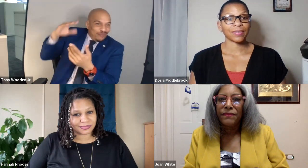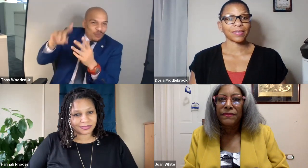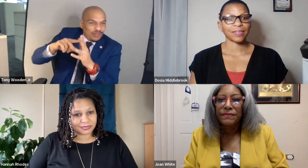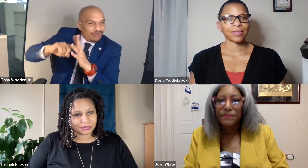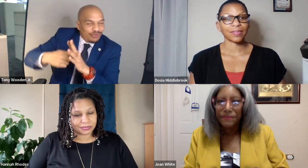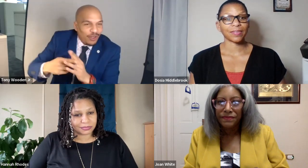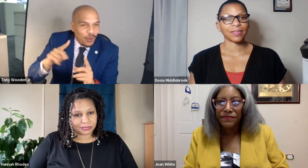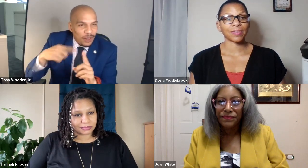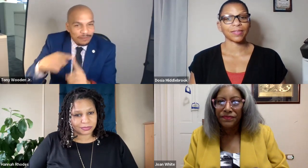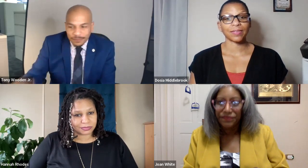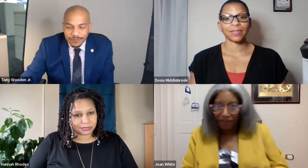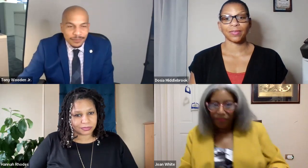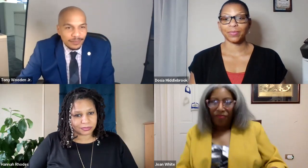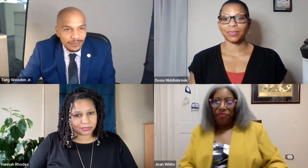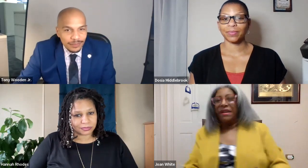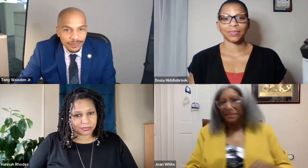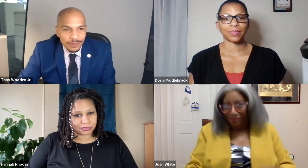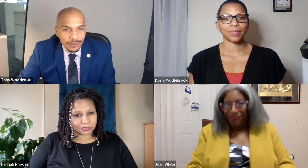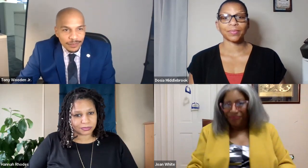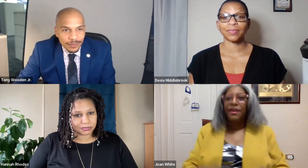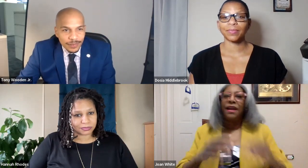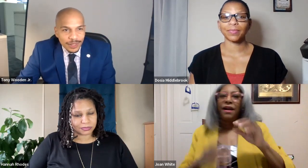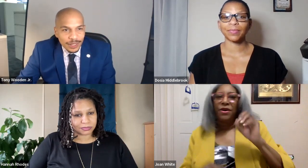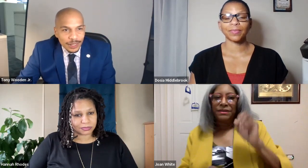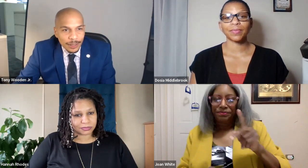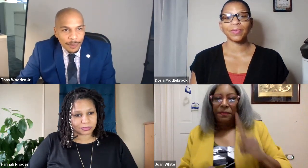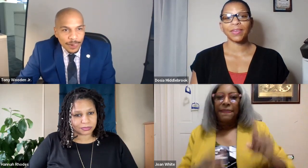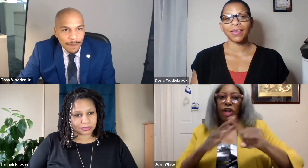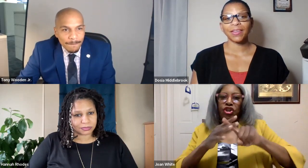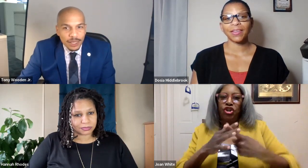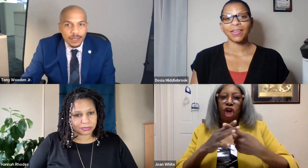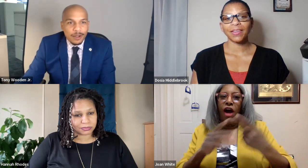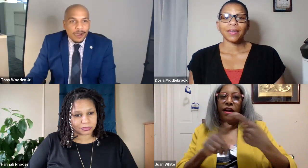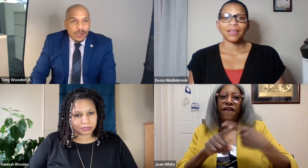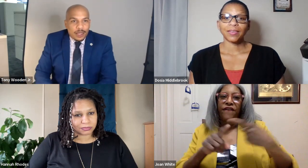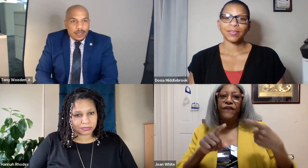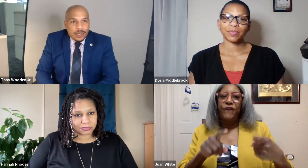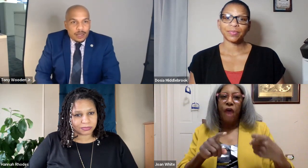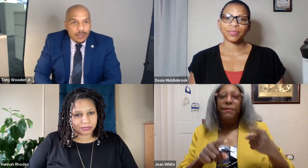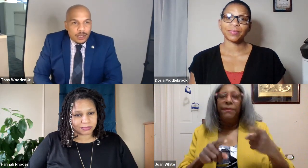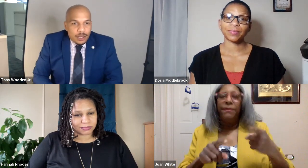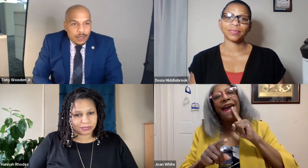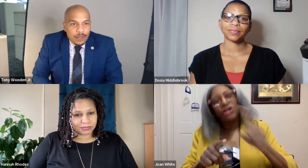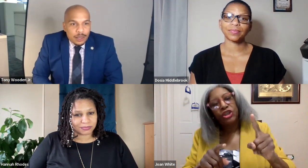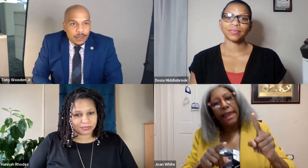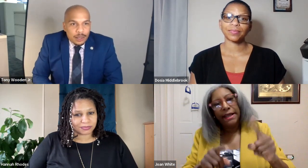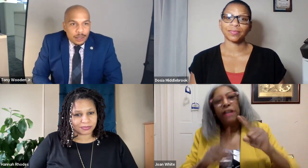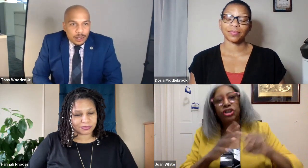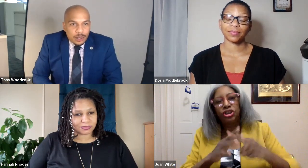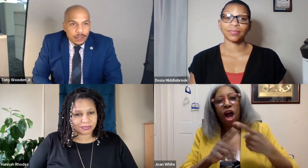What can you tell us about our history? When did it start? What do you know about it? Okay, starting from